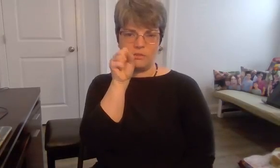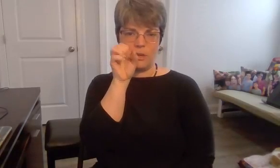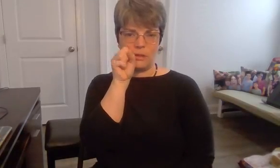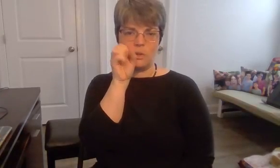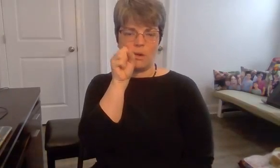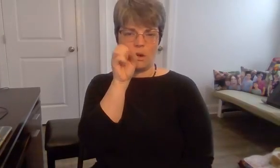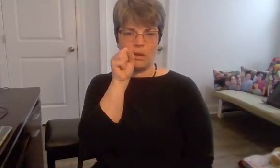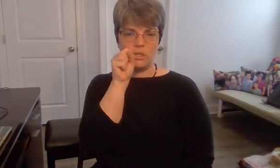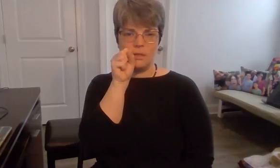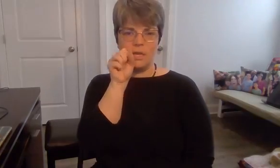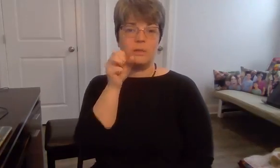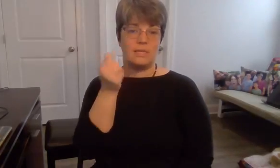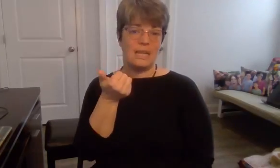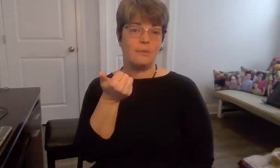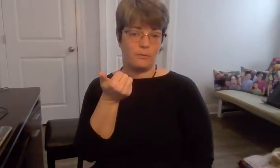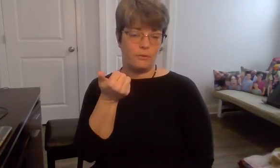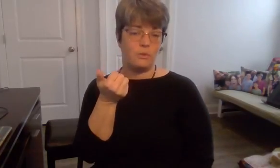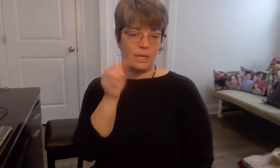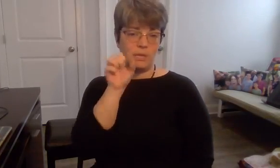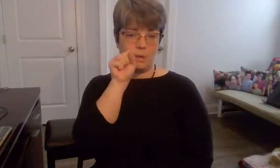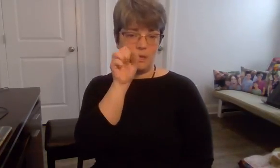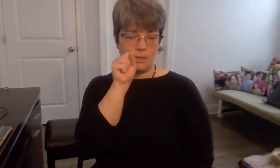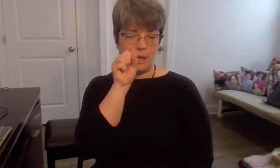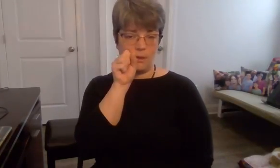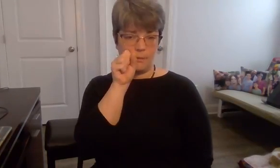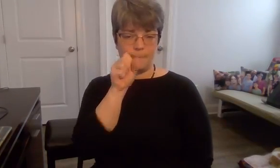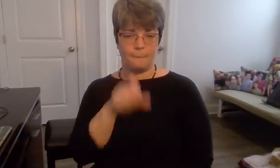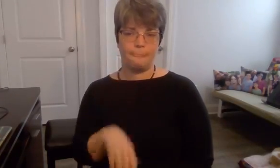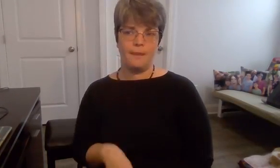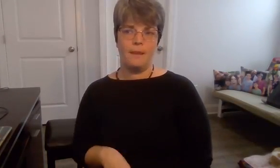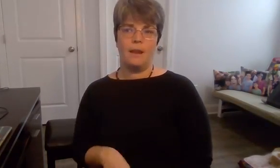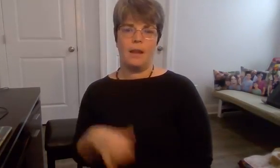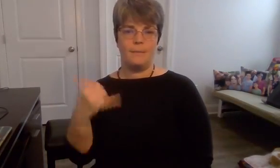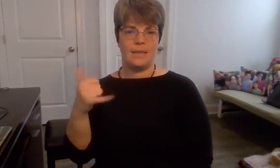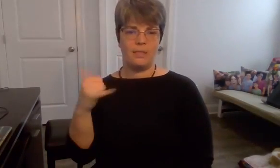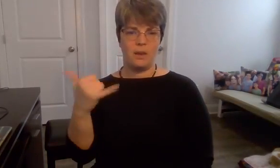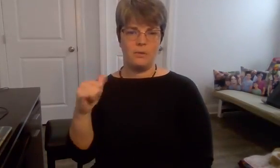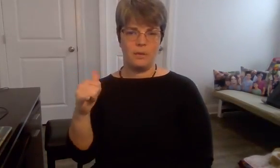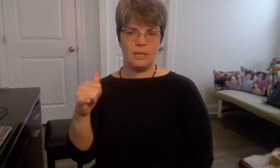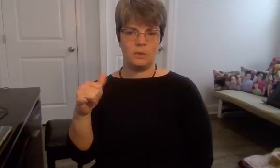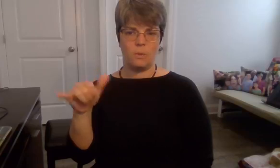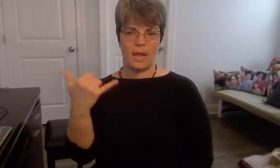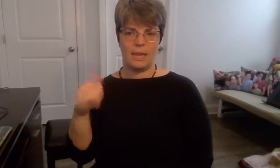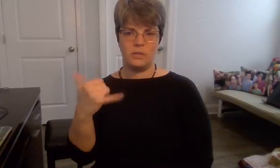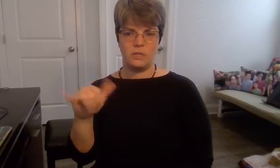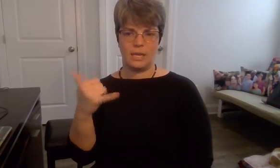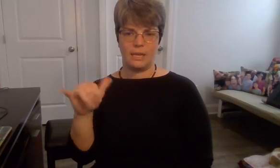right? So orange. So it's the same as the fruit as well as the color. Yellow is a Y and you shake it.